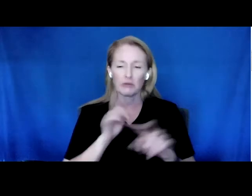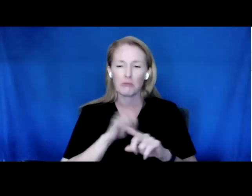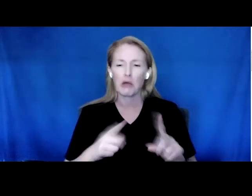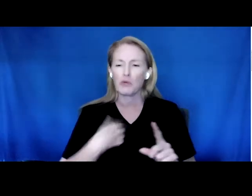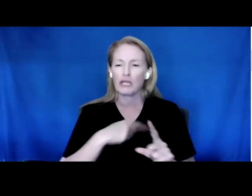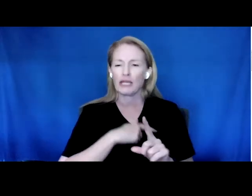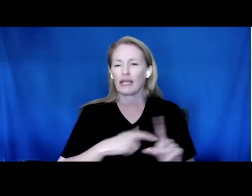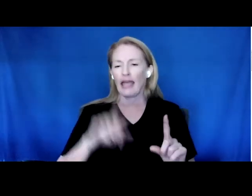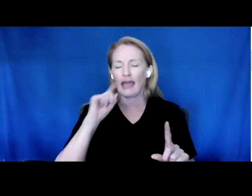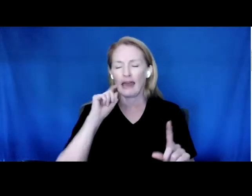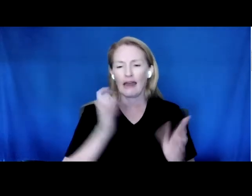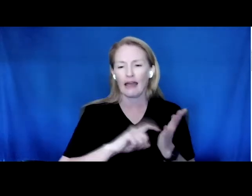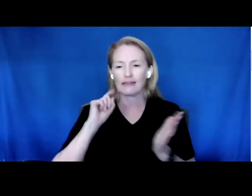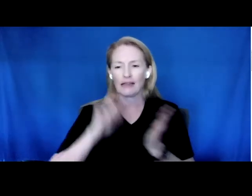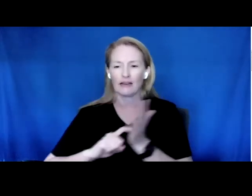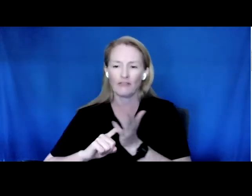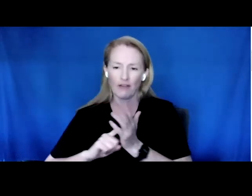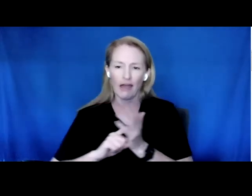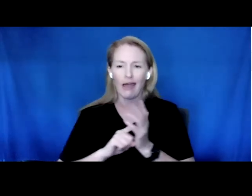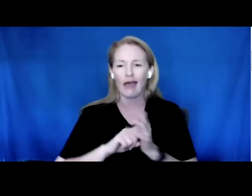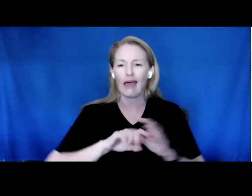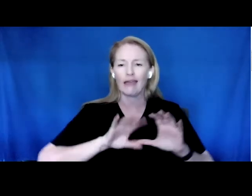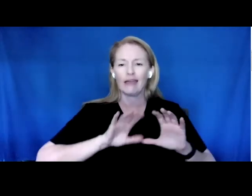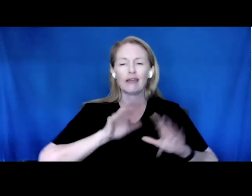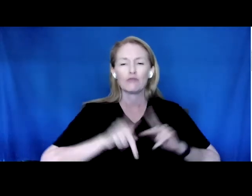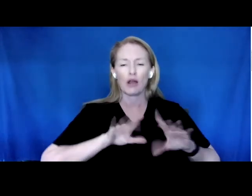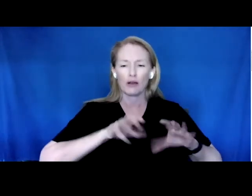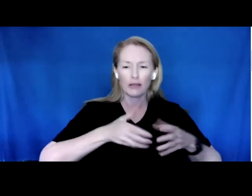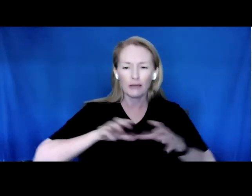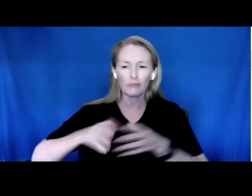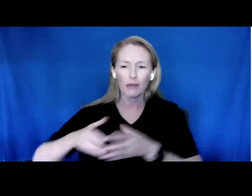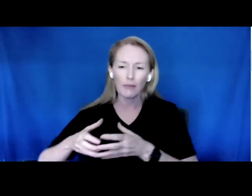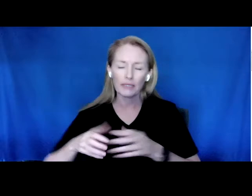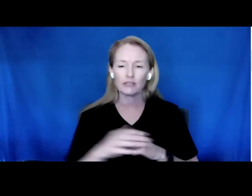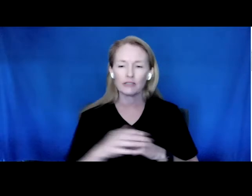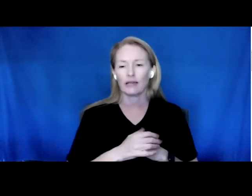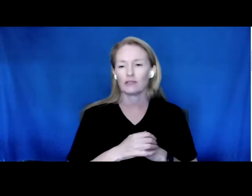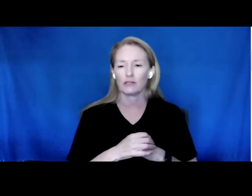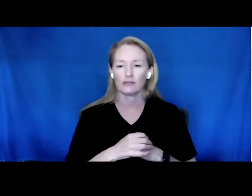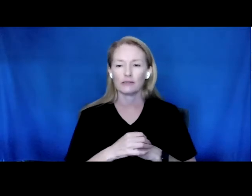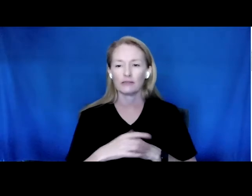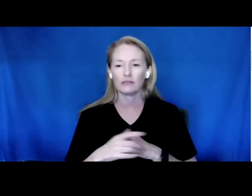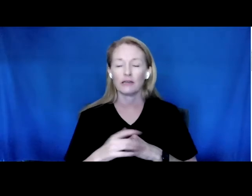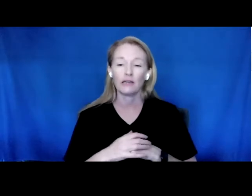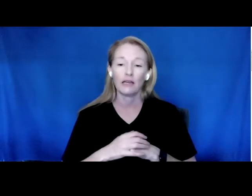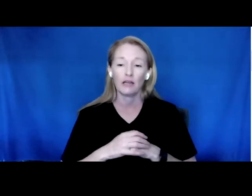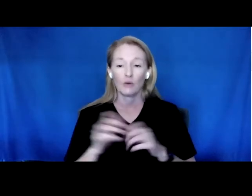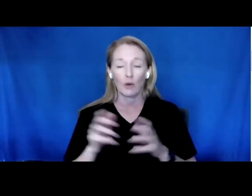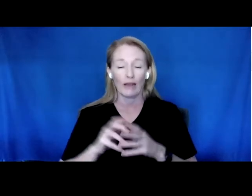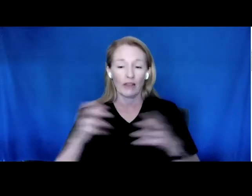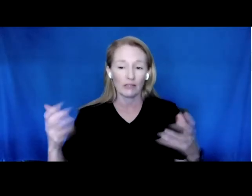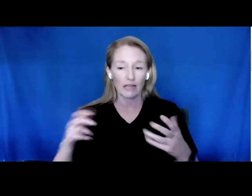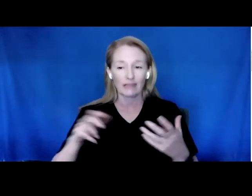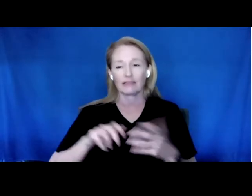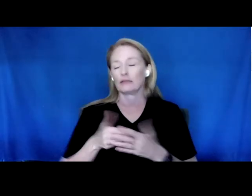occur, and then identify areas that we should prioritize to reduce these excess deaths.